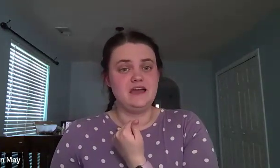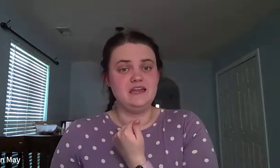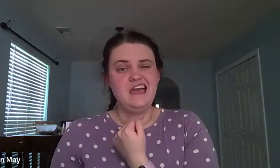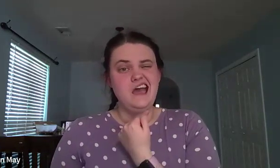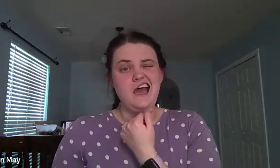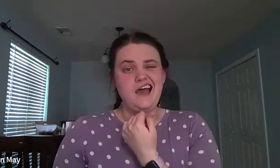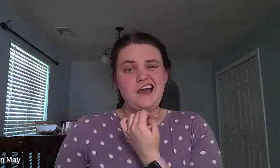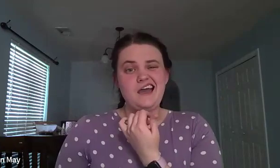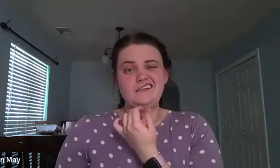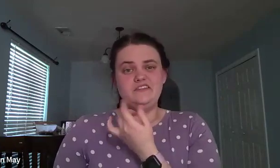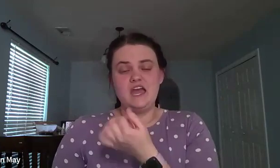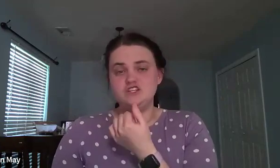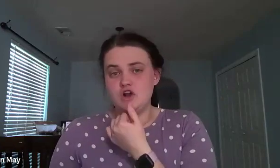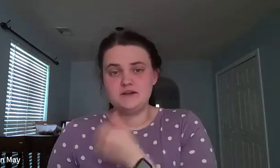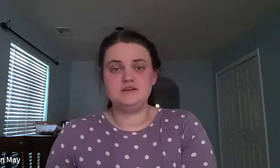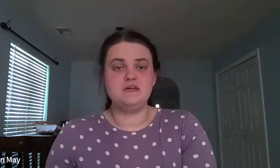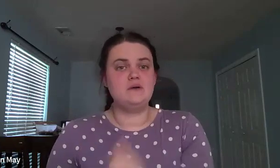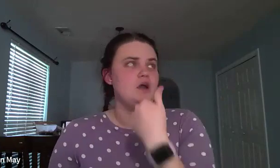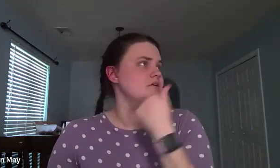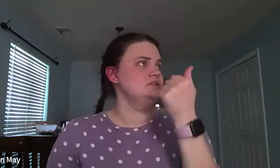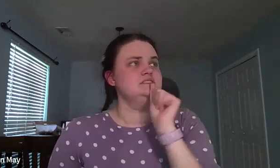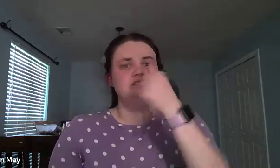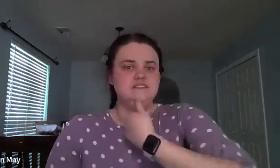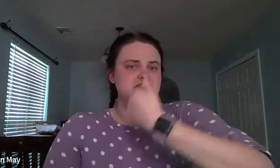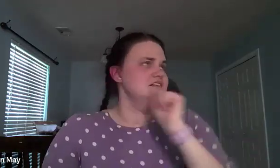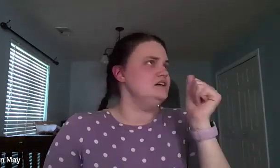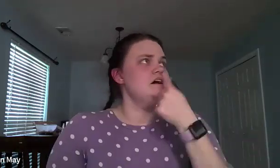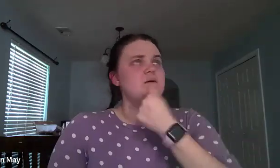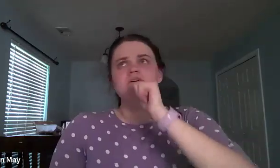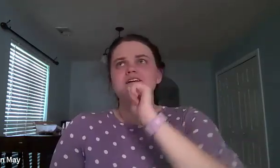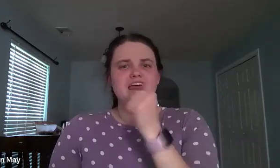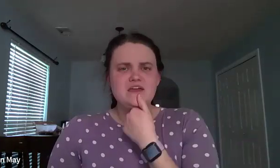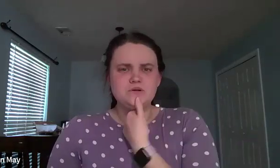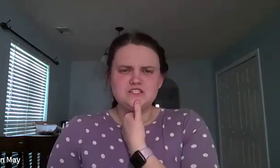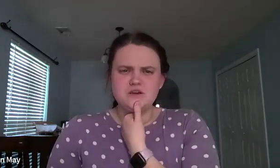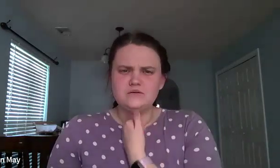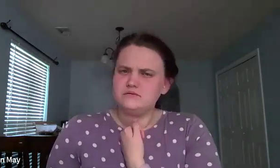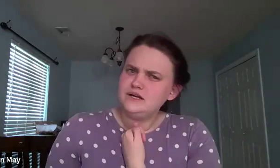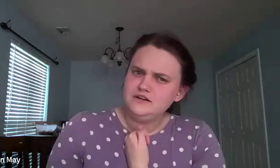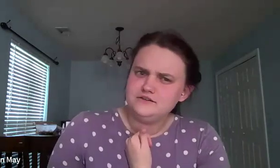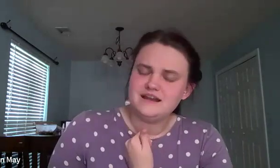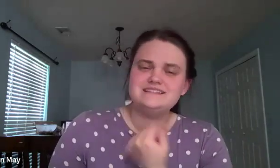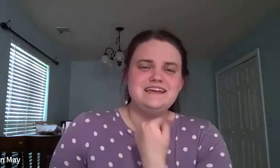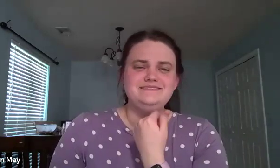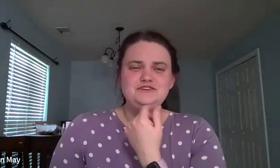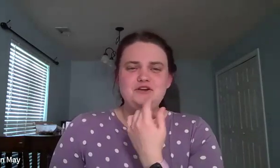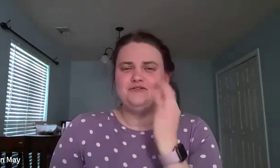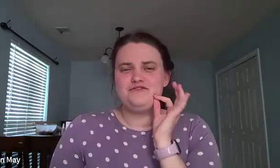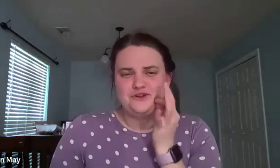like they had strawberries, and then I would go, and they would just go, what are you? And I say, the fruit.